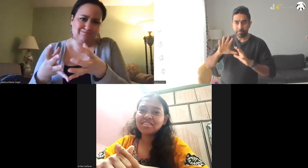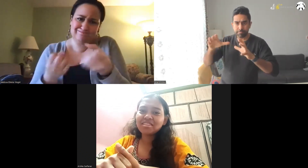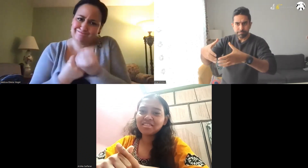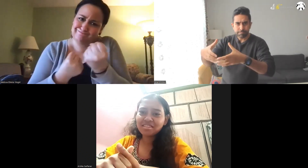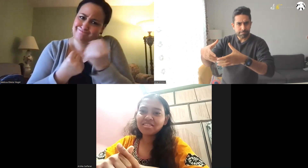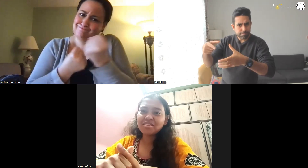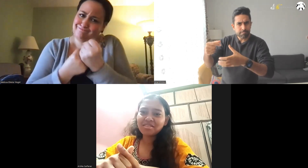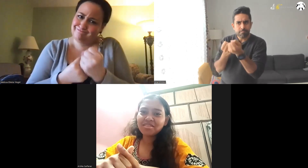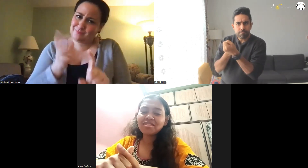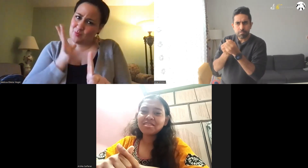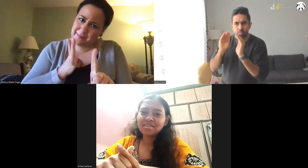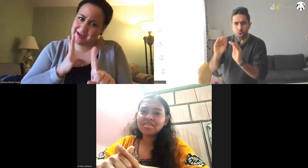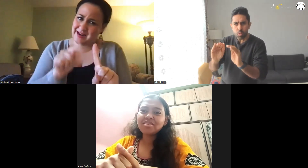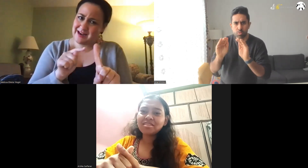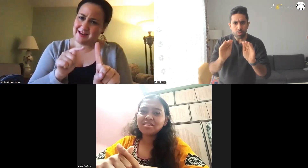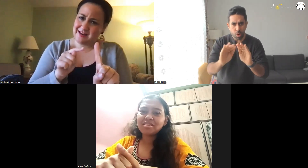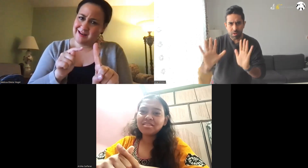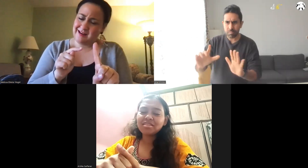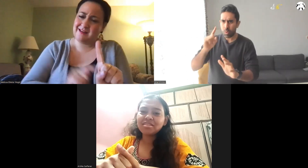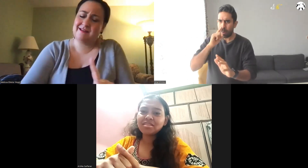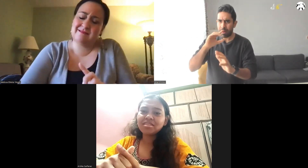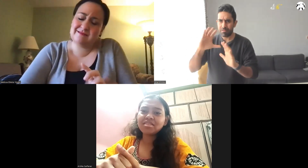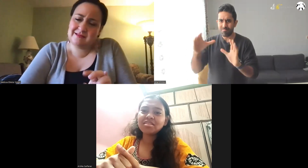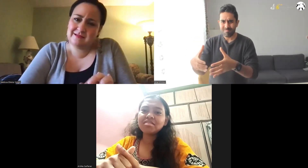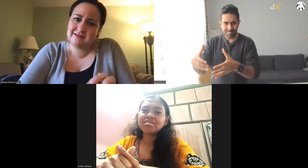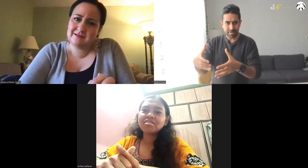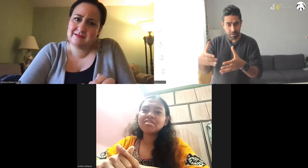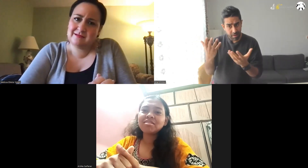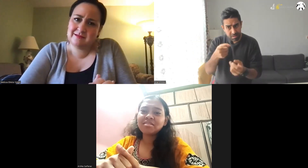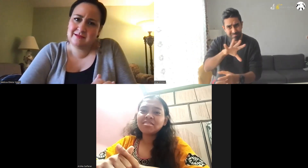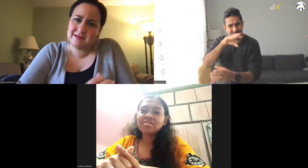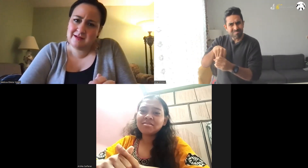women um, who can support you with this,